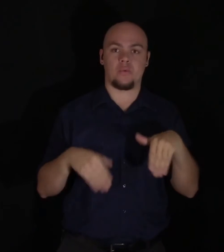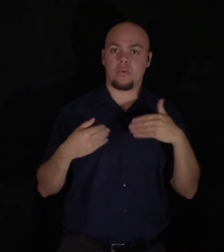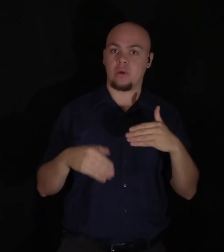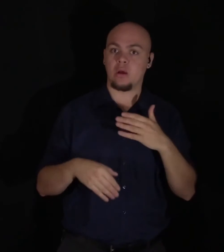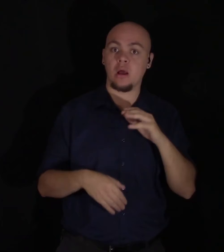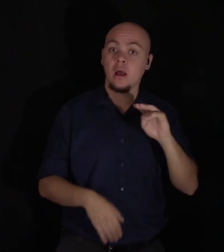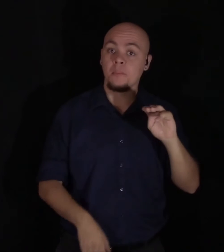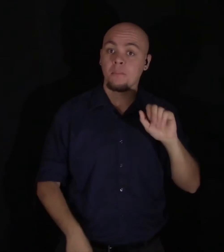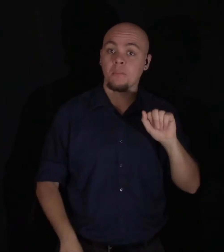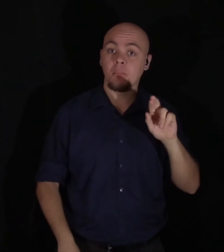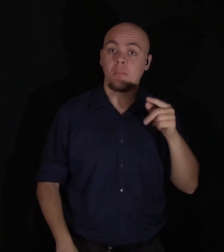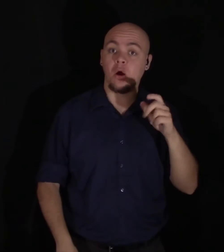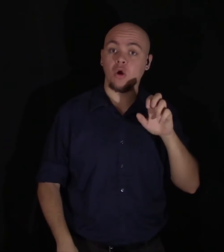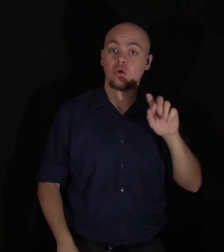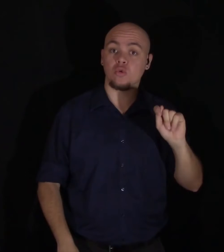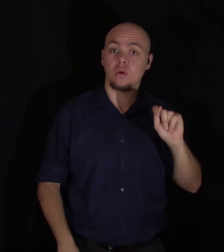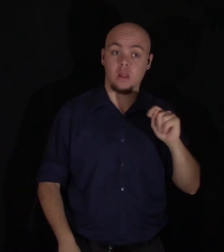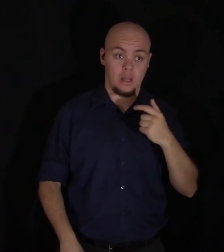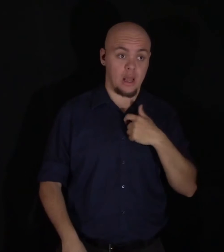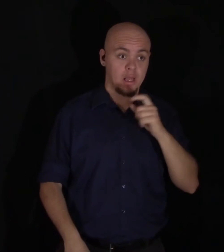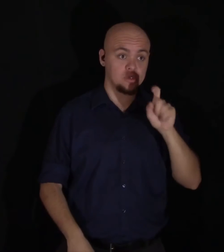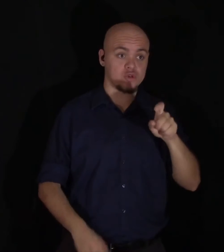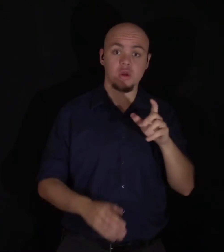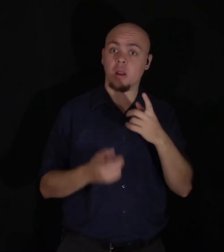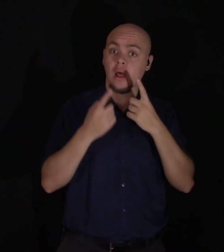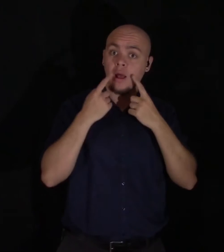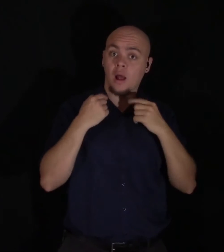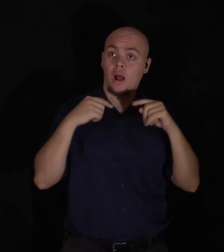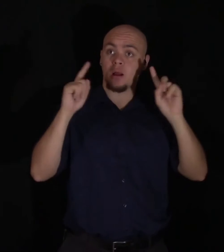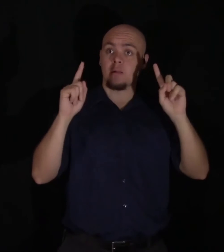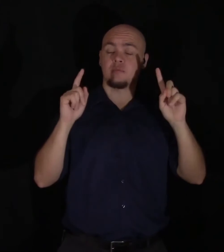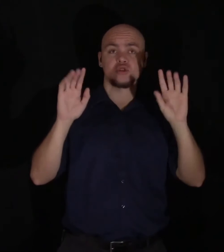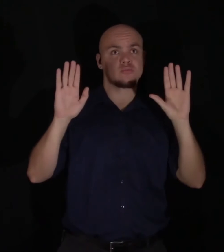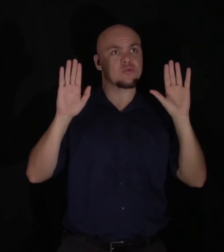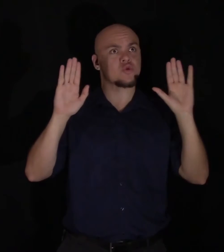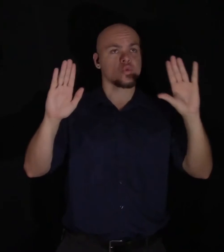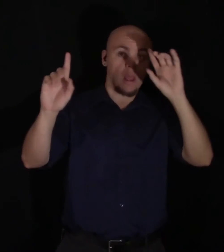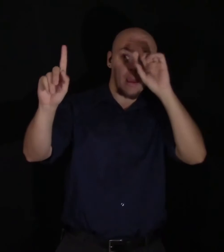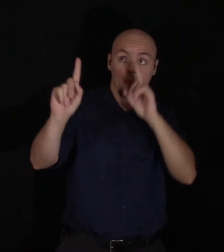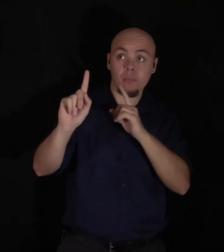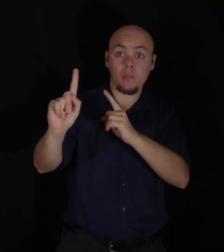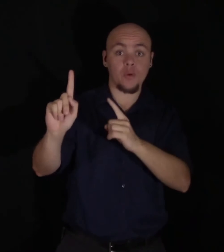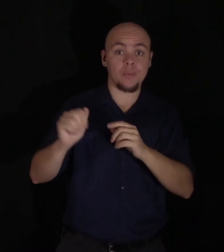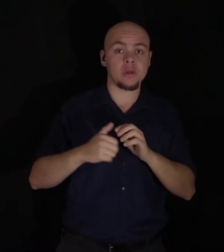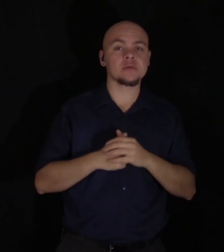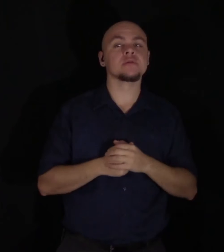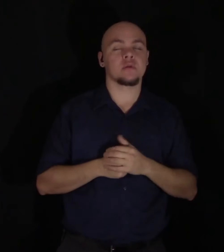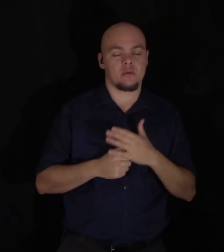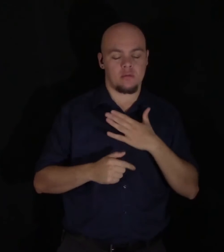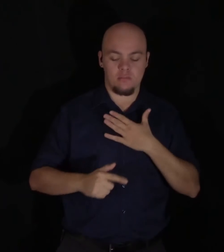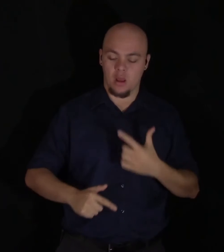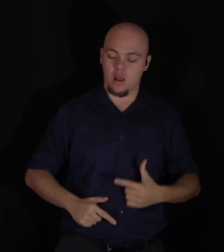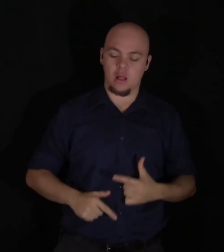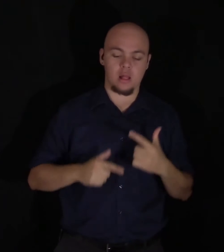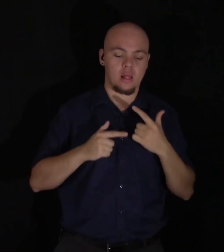Margaret, do I not deserve to accomplish some great purpose? My life might have been passed in ease